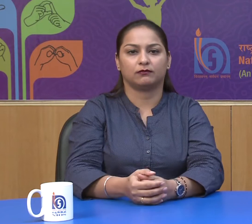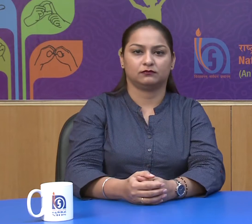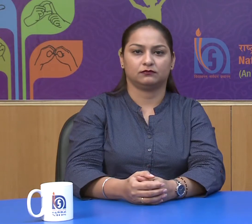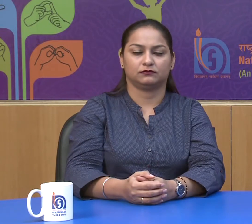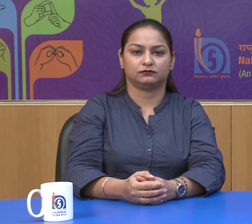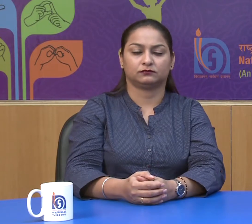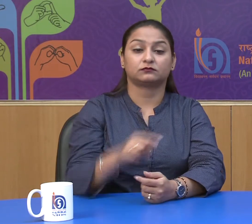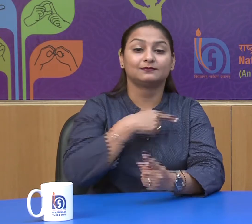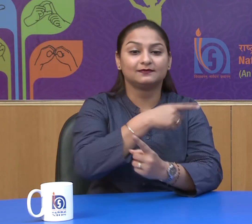Dear learners,